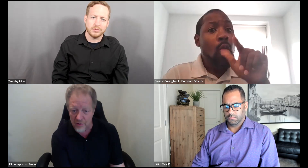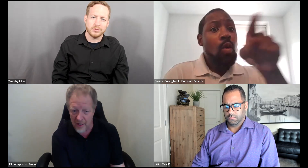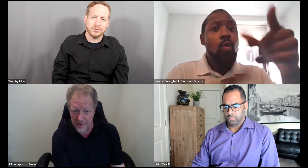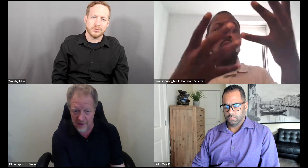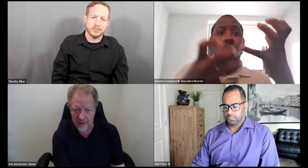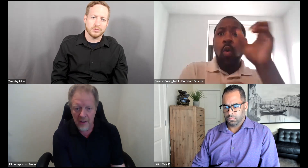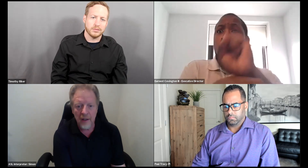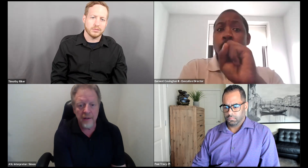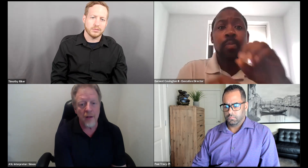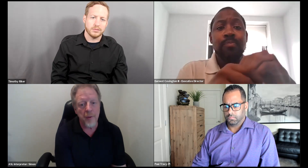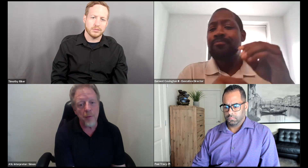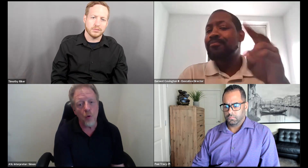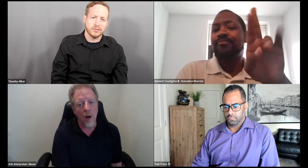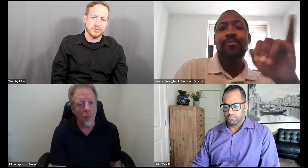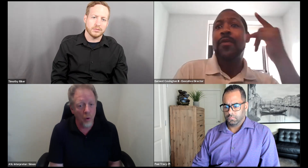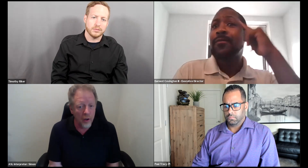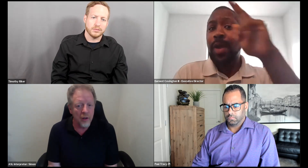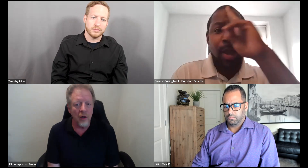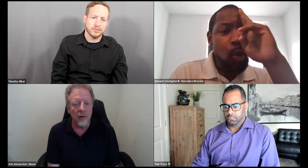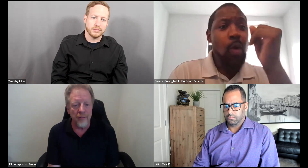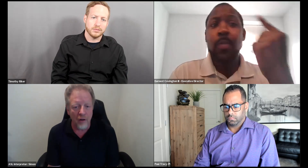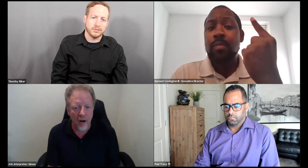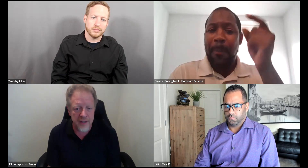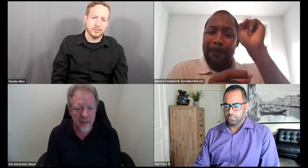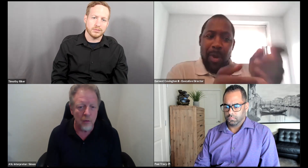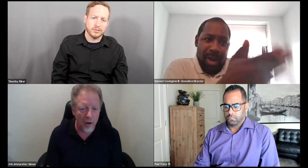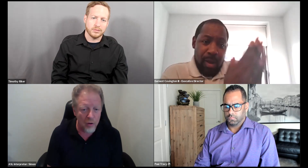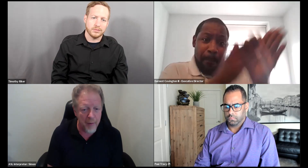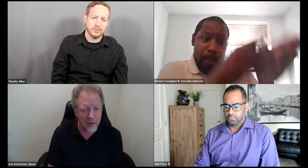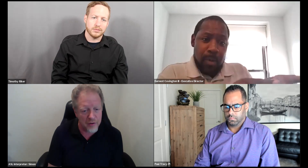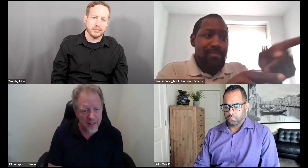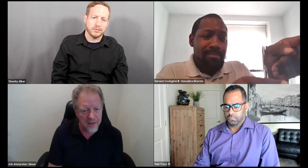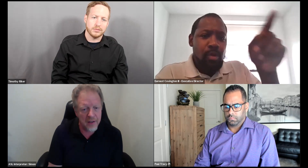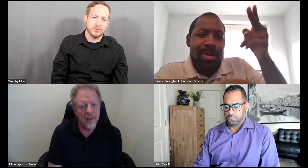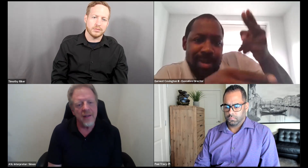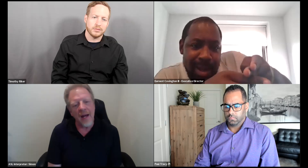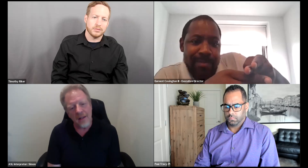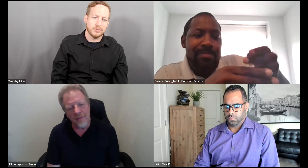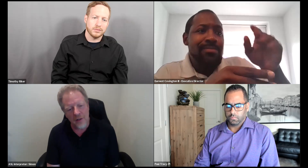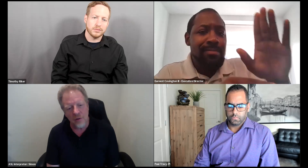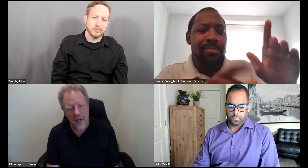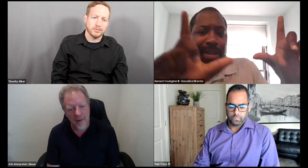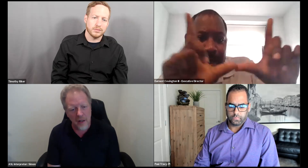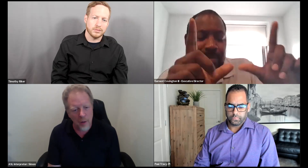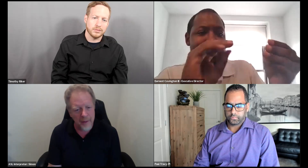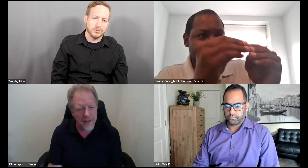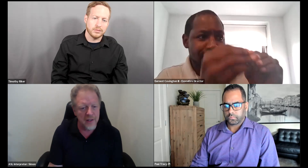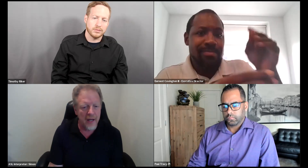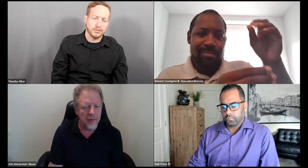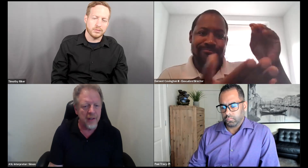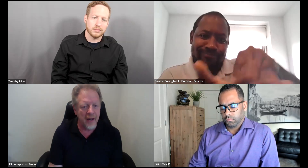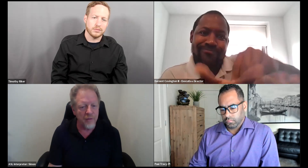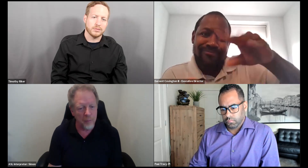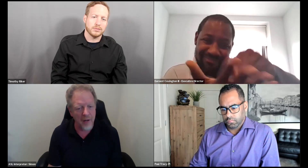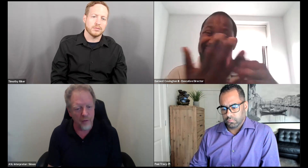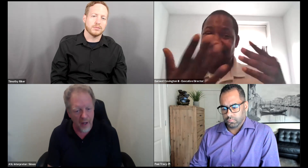list of those licenses. Now, the people who want to work, in a VRI setting, in one of those medical settings, that individual, the name of that company has to name